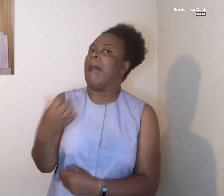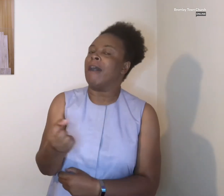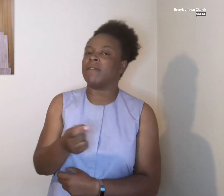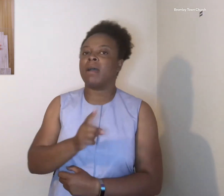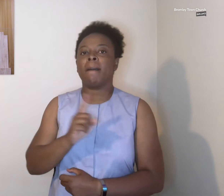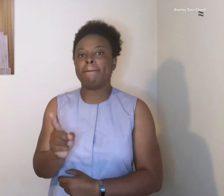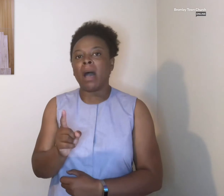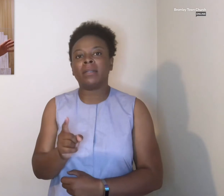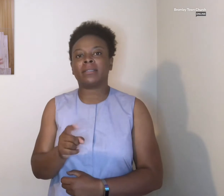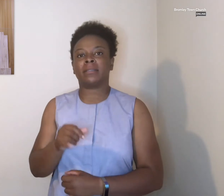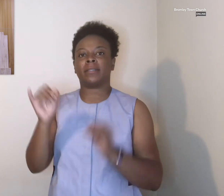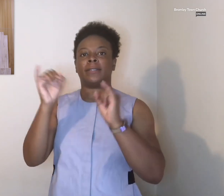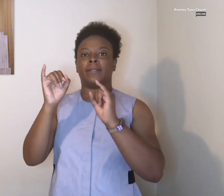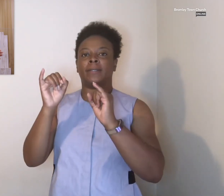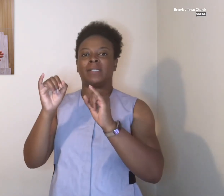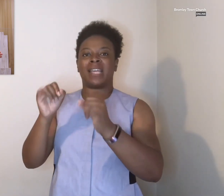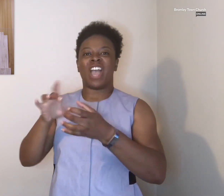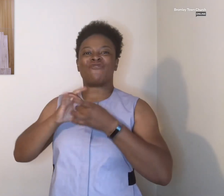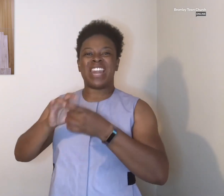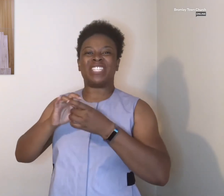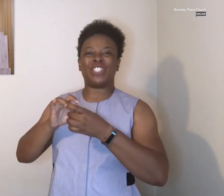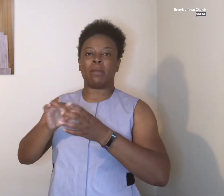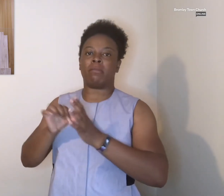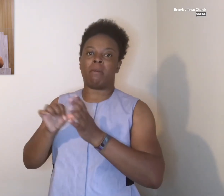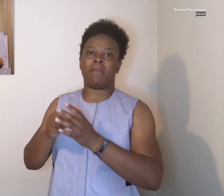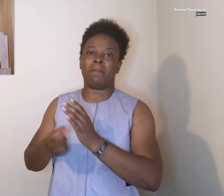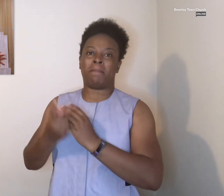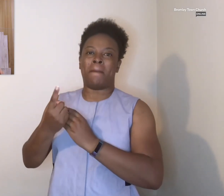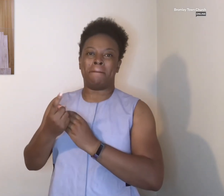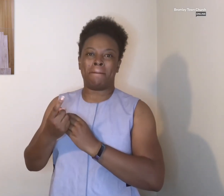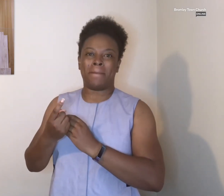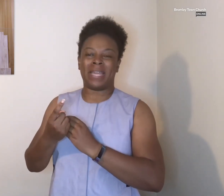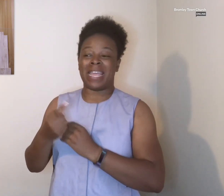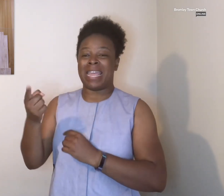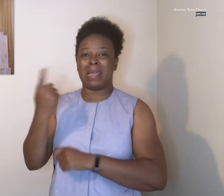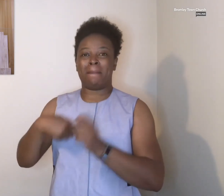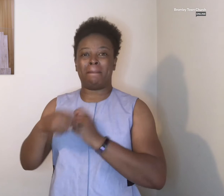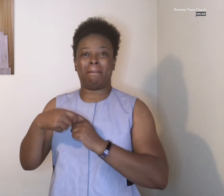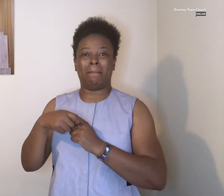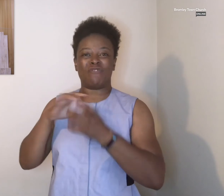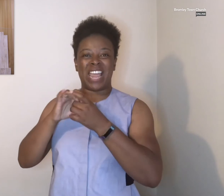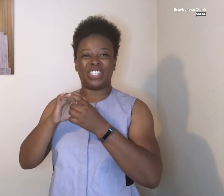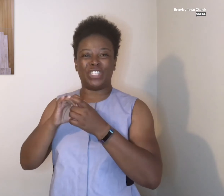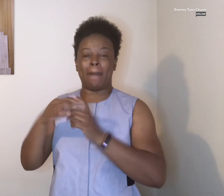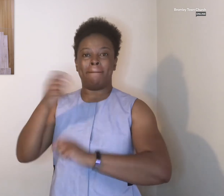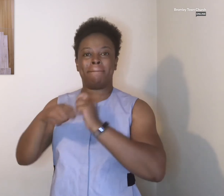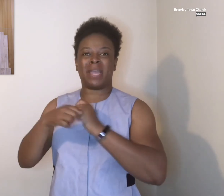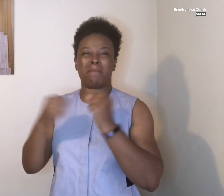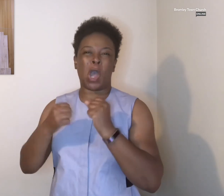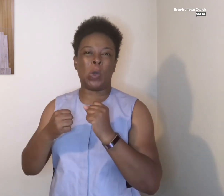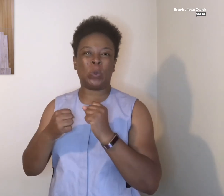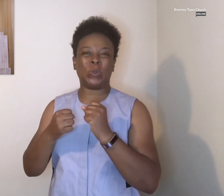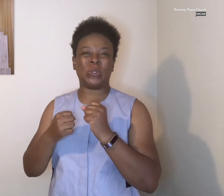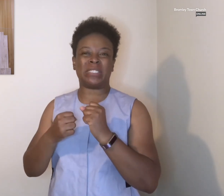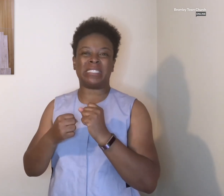that point, there was a difficulty, there was a separation. And in fact, from that point, there was a real coldness in the relationship. Something had happened, there was